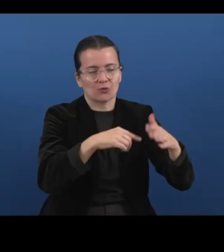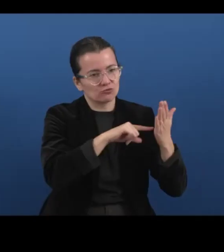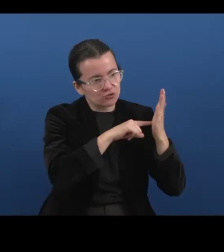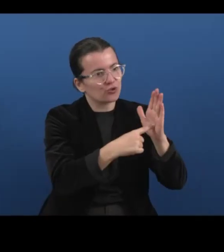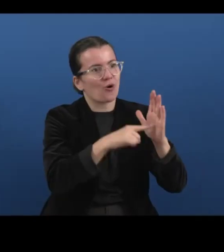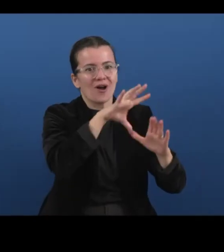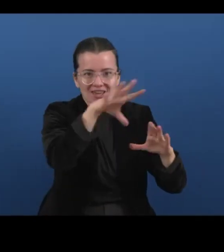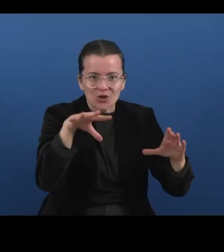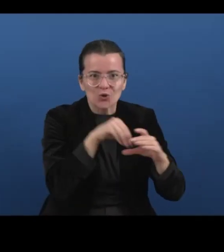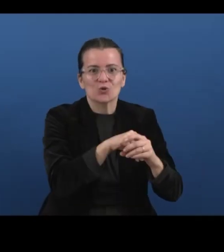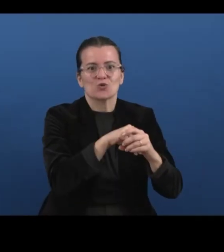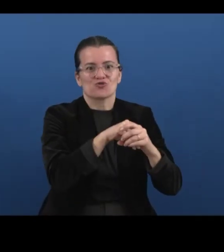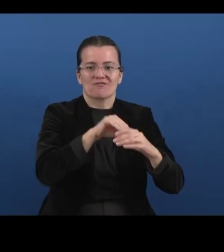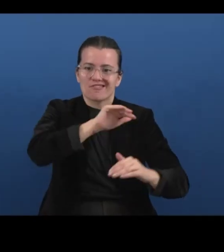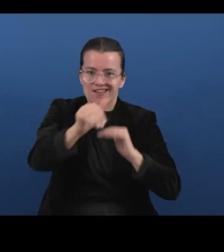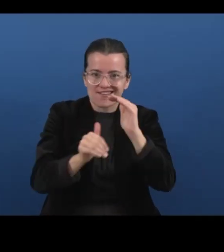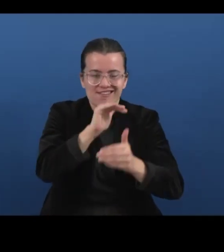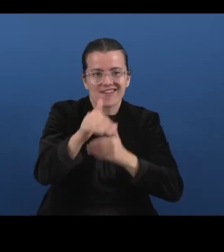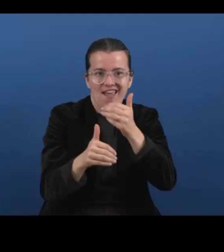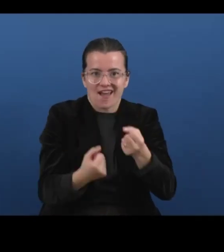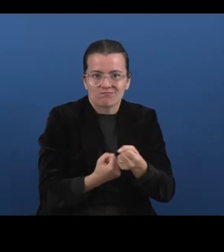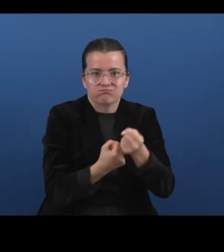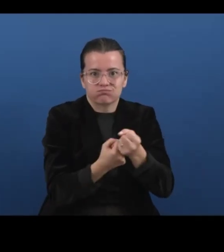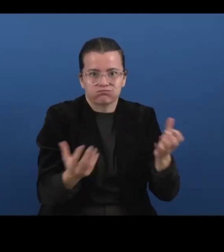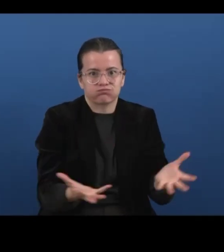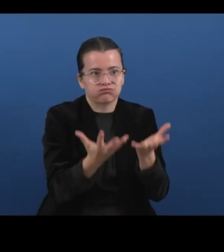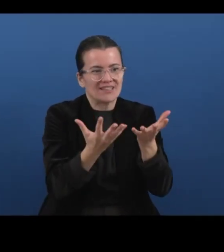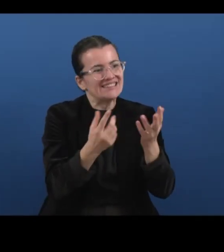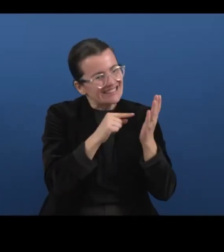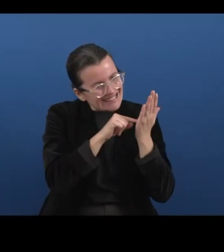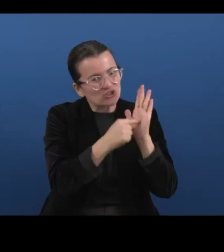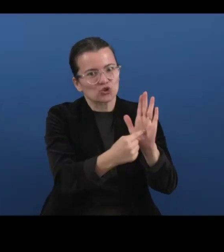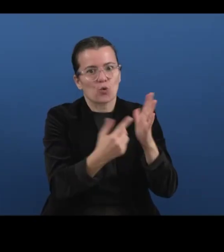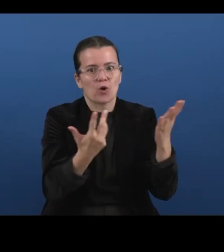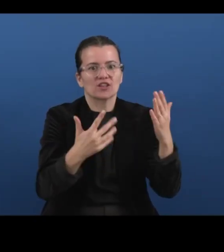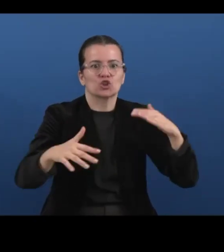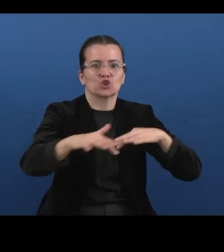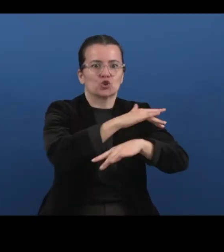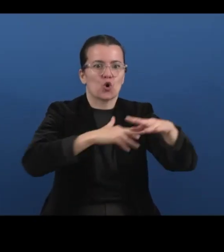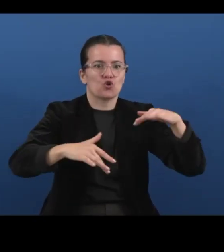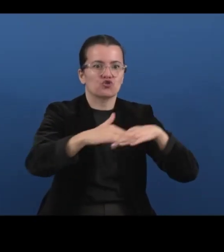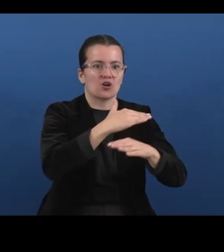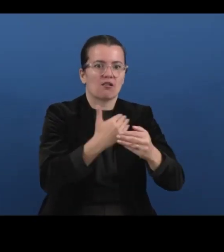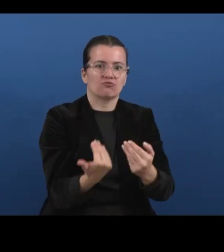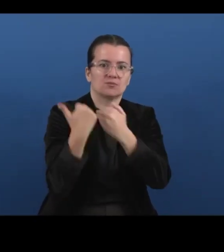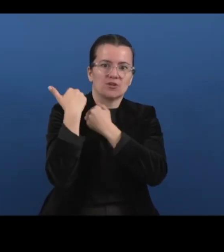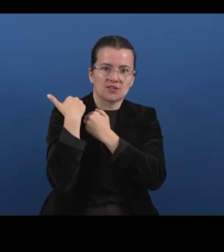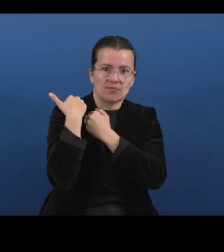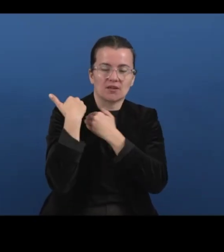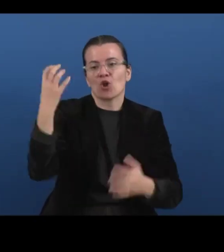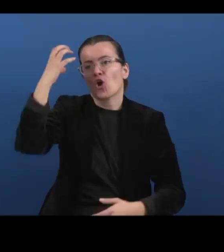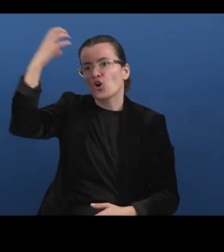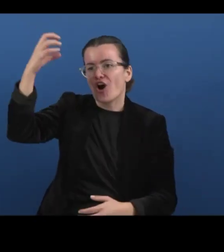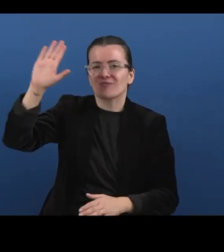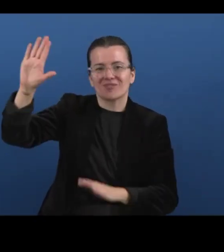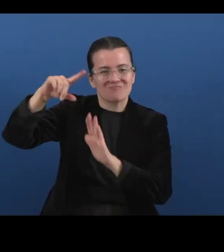And at the same time, it's a shared social responsibility, of course, also with government in charge of providing public policies,